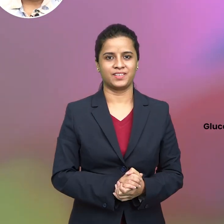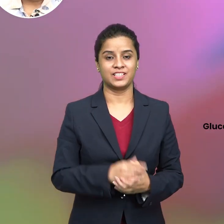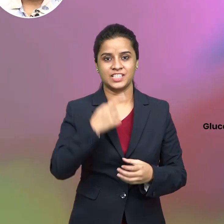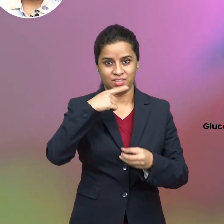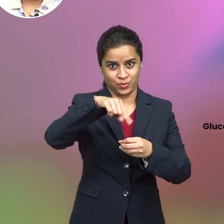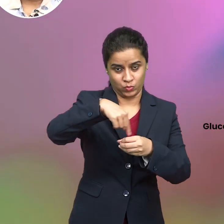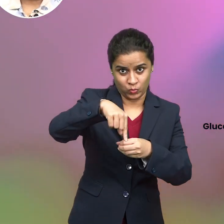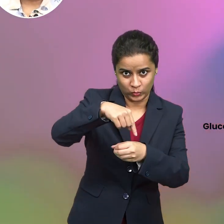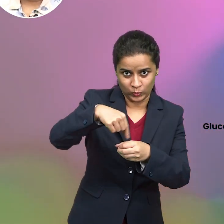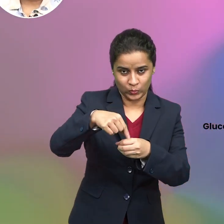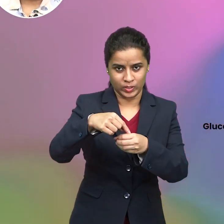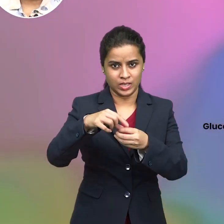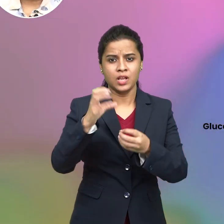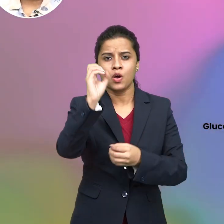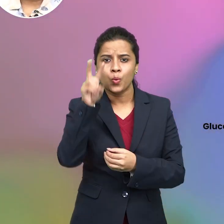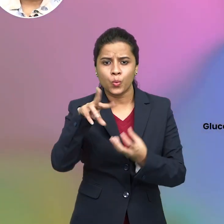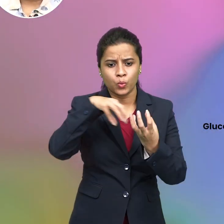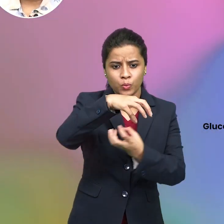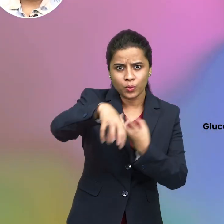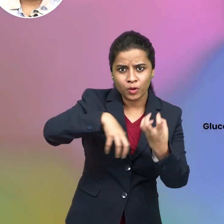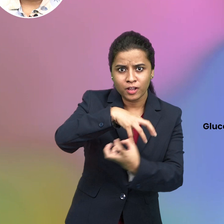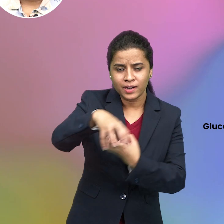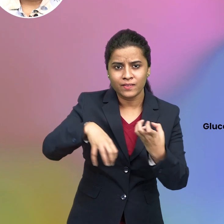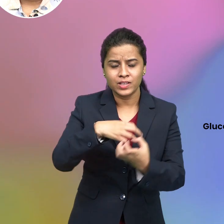The glucose is oxidized in two stages.